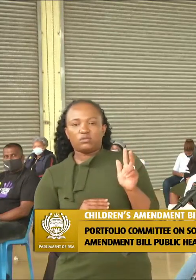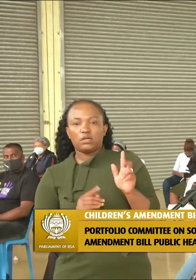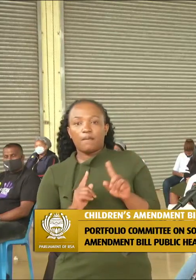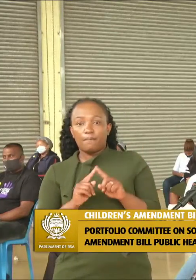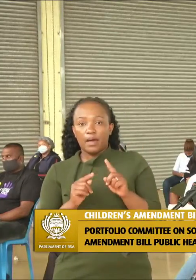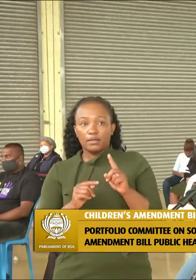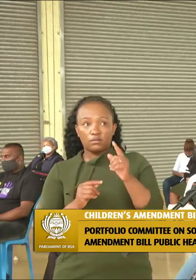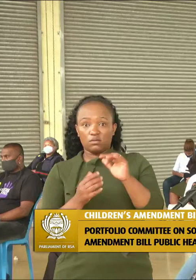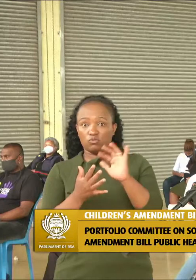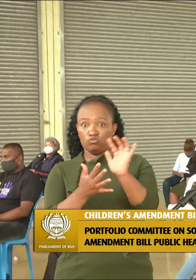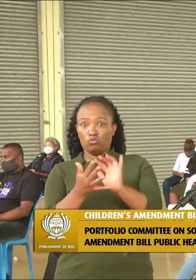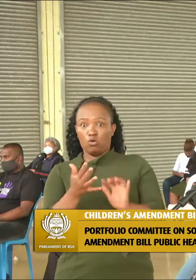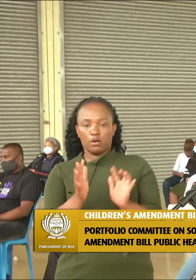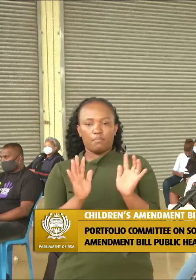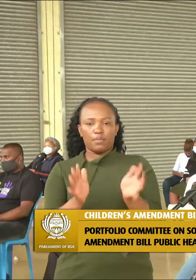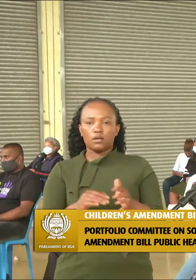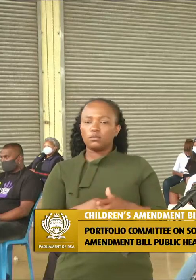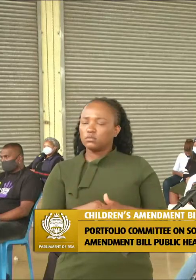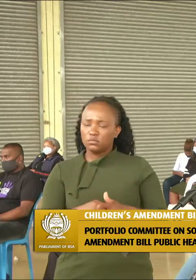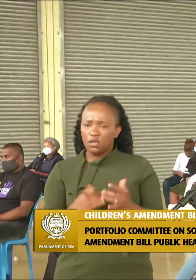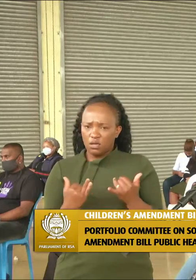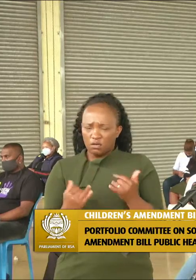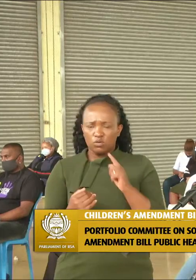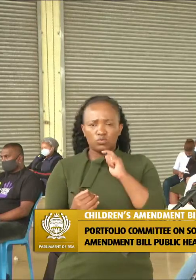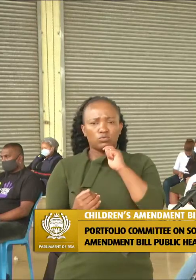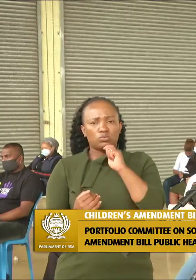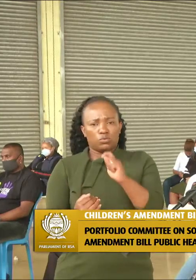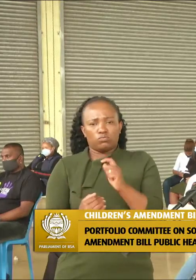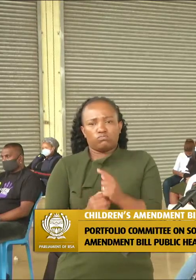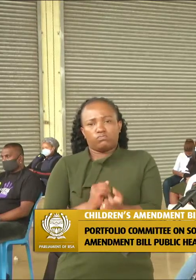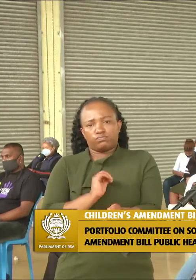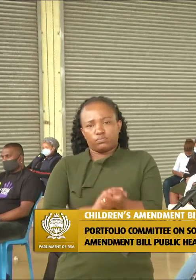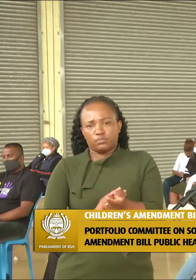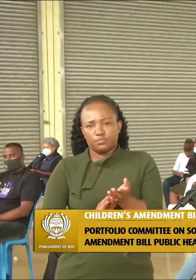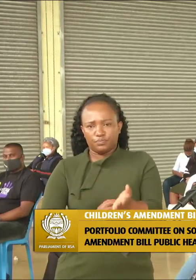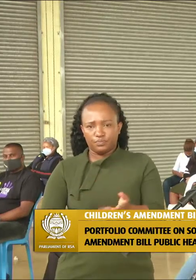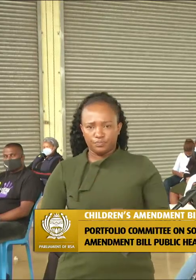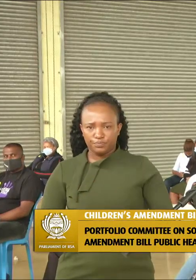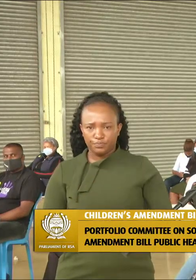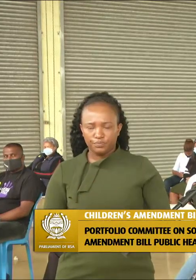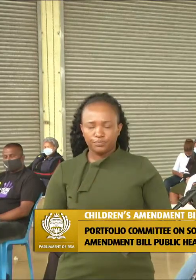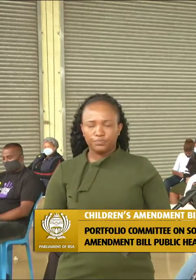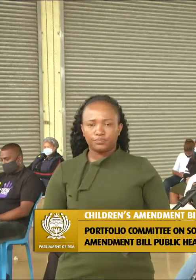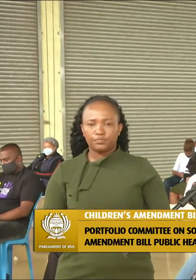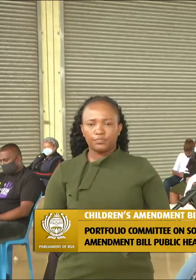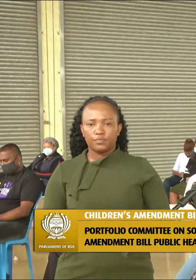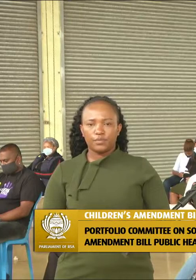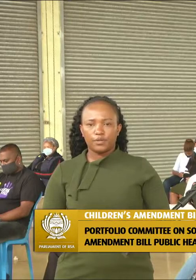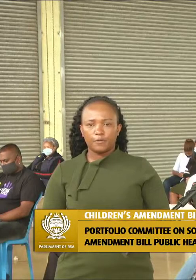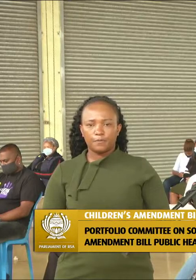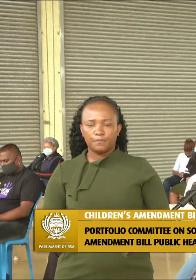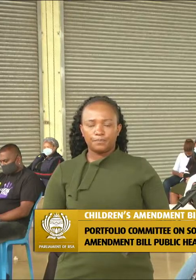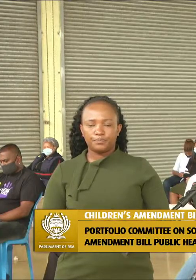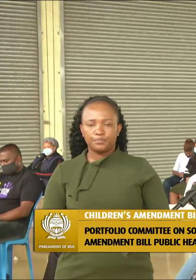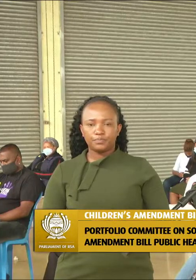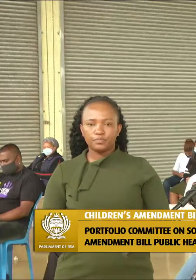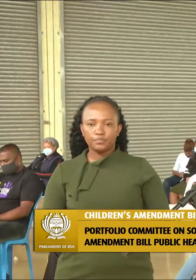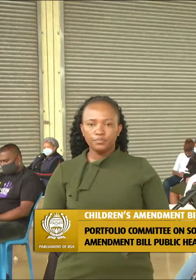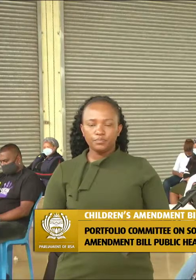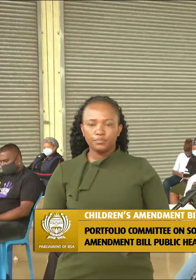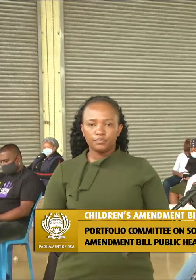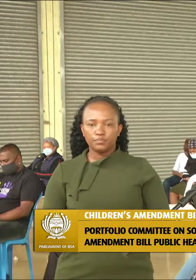reality. Ngizocela ukuthi ikomiti like licabangele ukuthi lifake